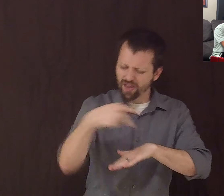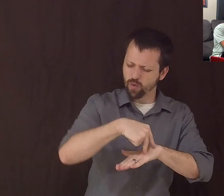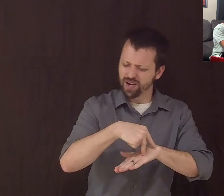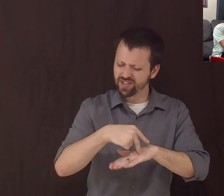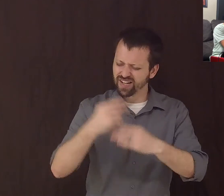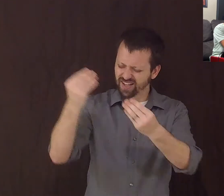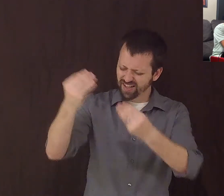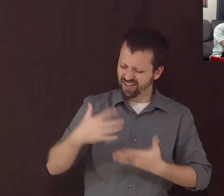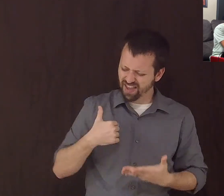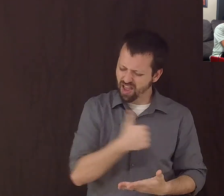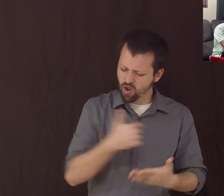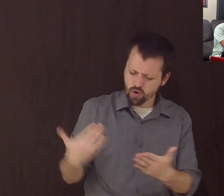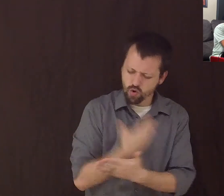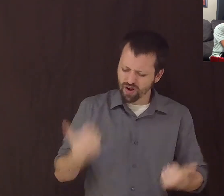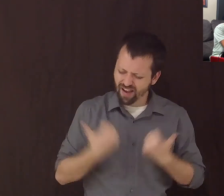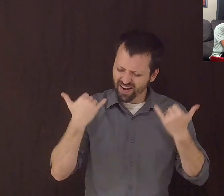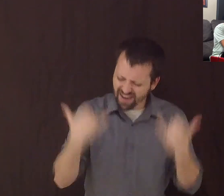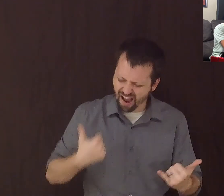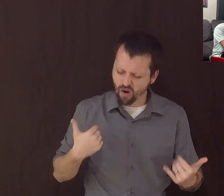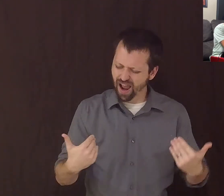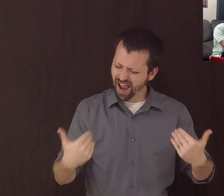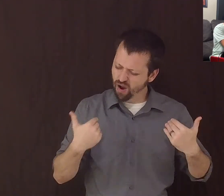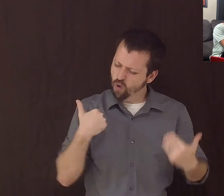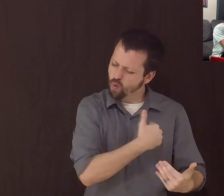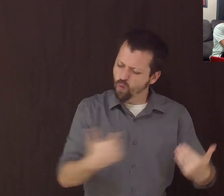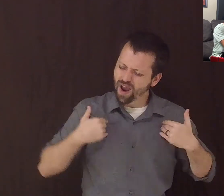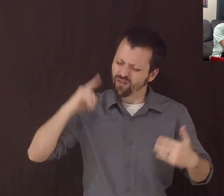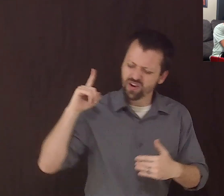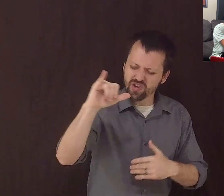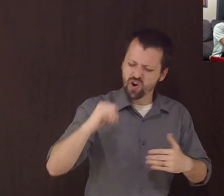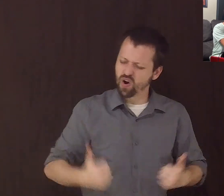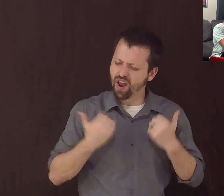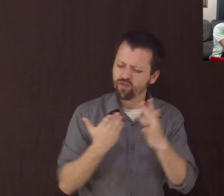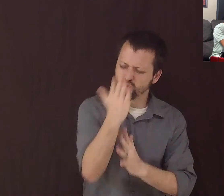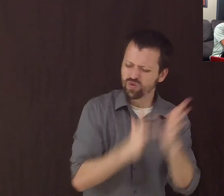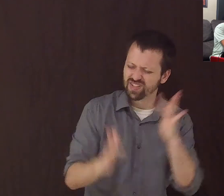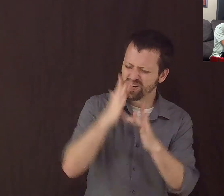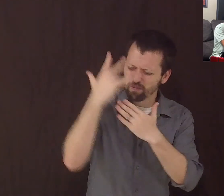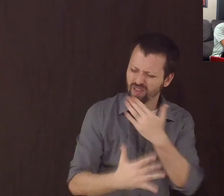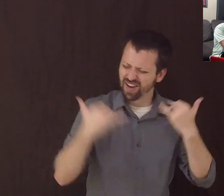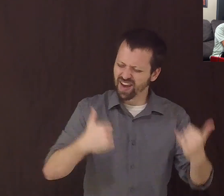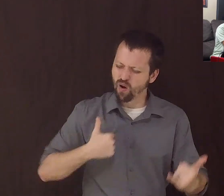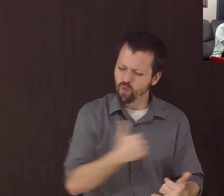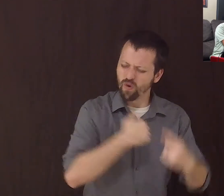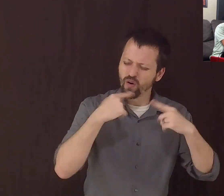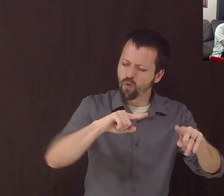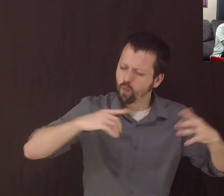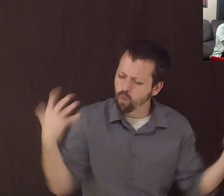us new life. We have eternal life through the blood of Christ. And so we are just going to declare this morning